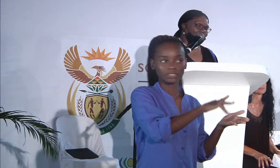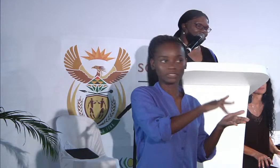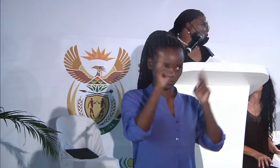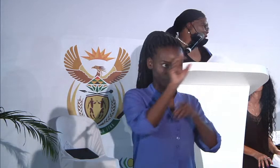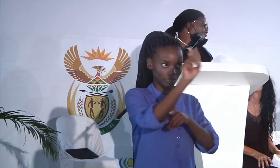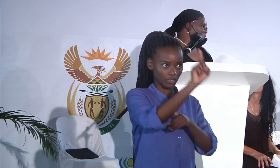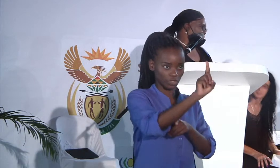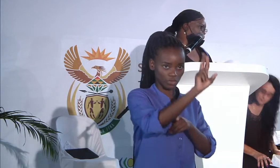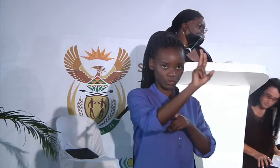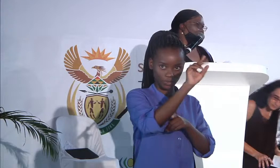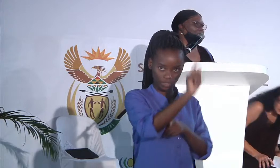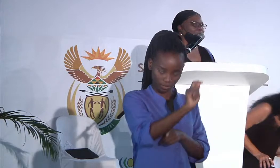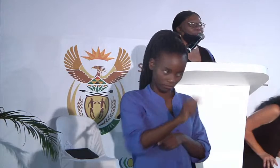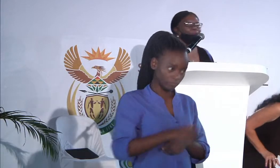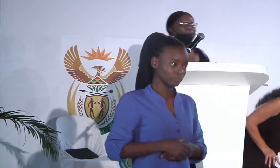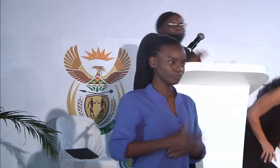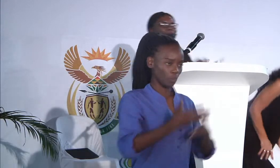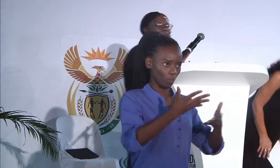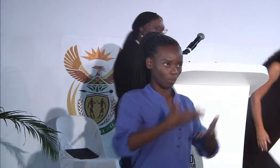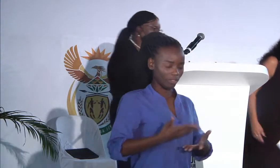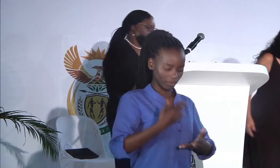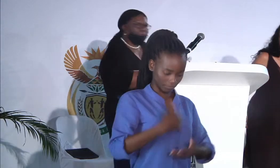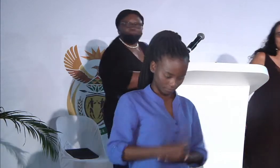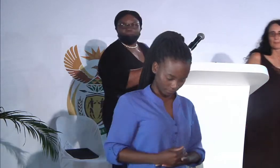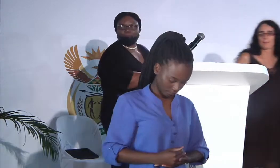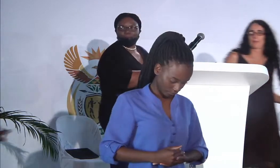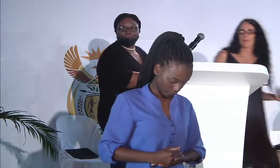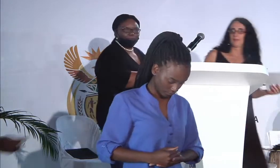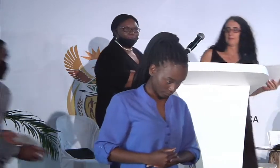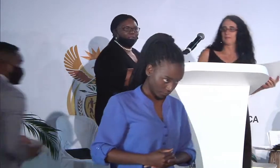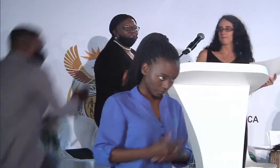you are welcome, ma'am. Thank you.